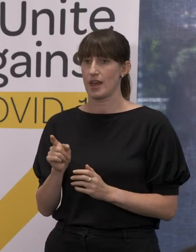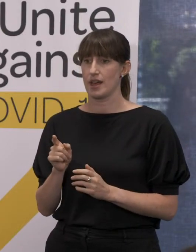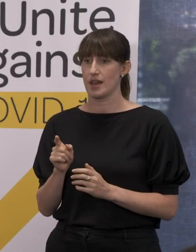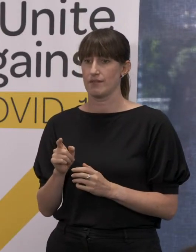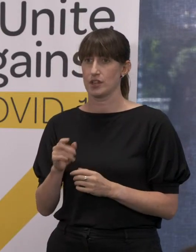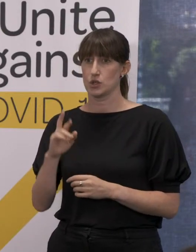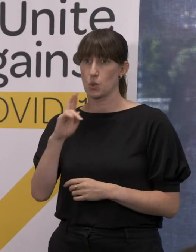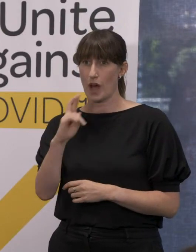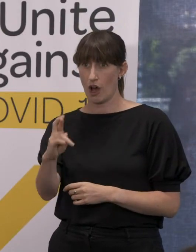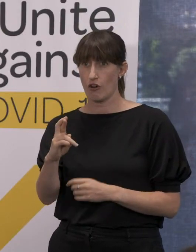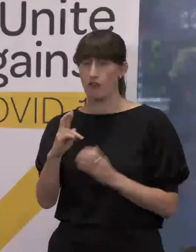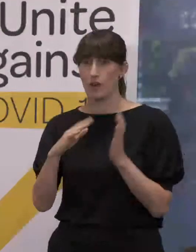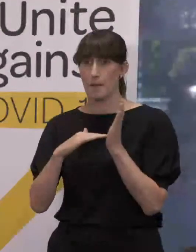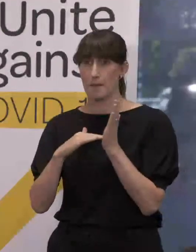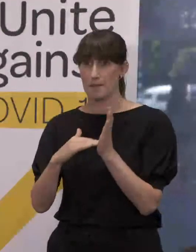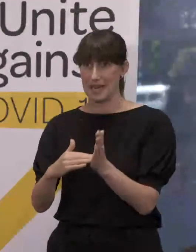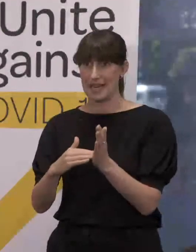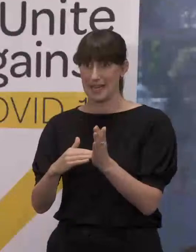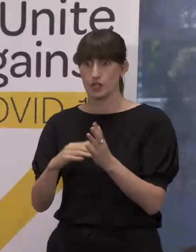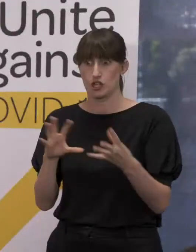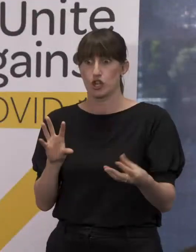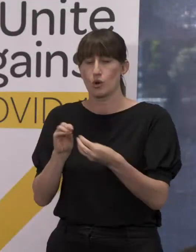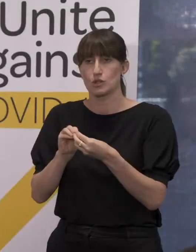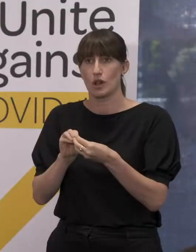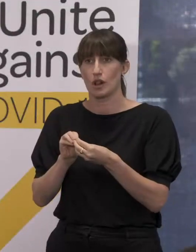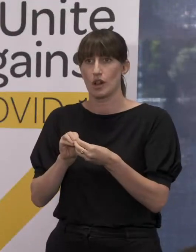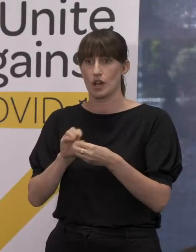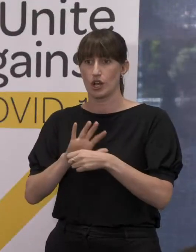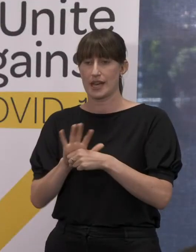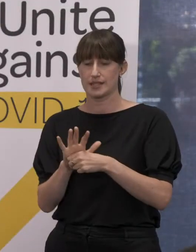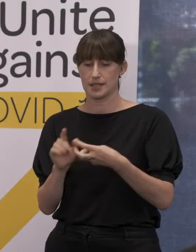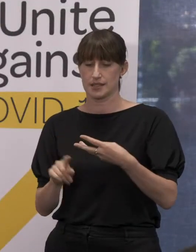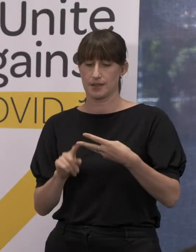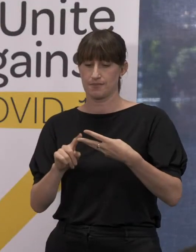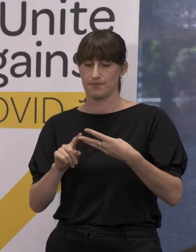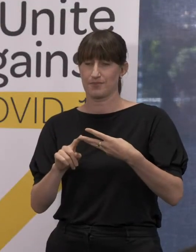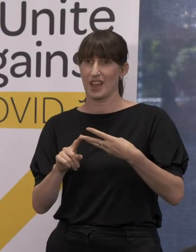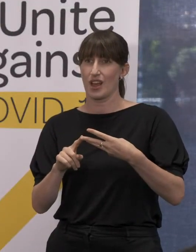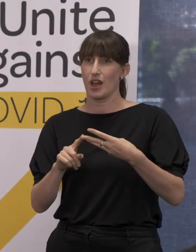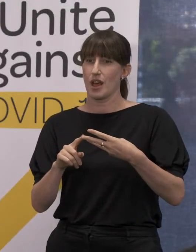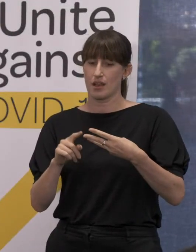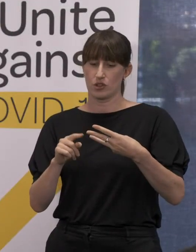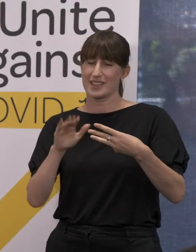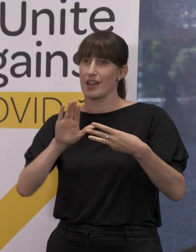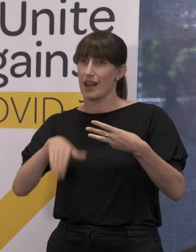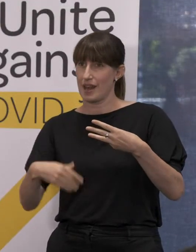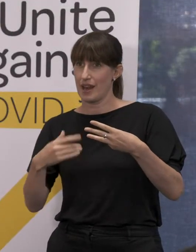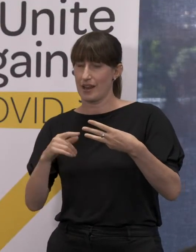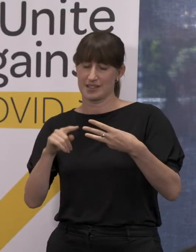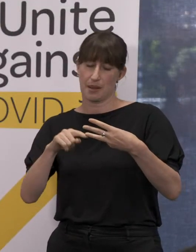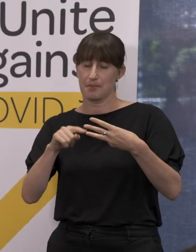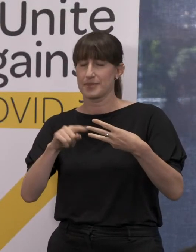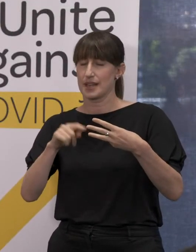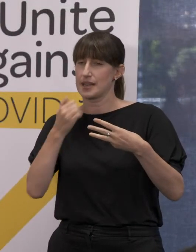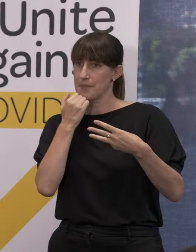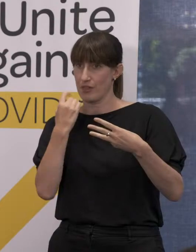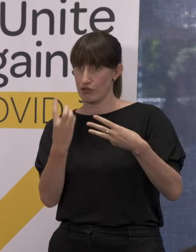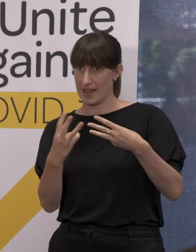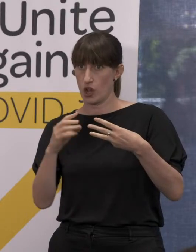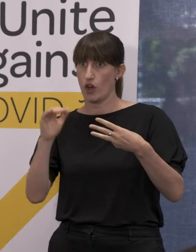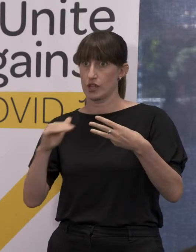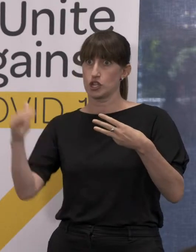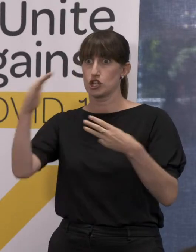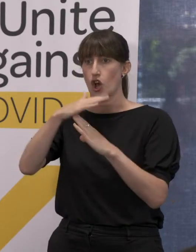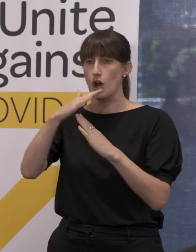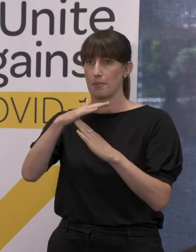with 12 million, after the US at 30 million and Brazil with 13 million cases. And the high number of